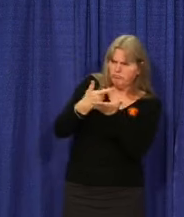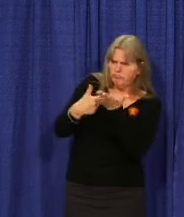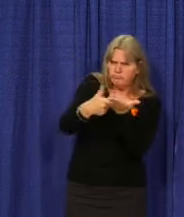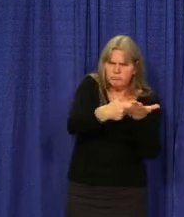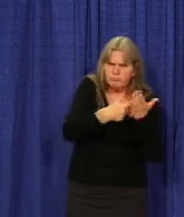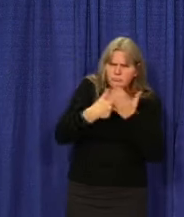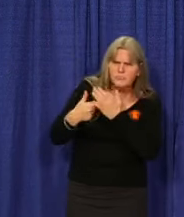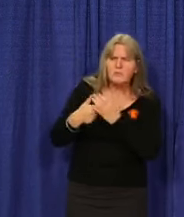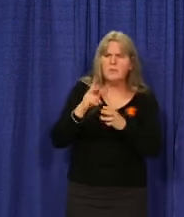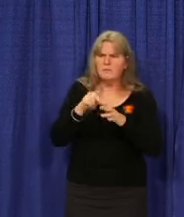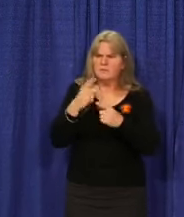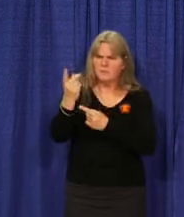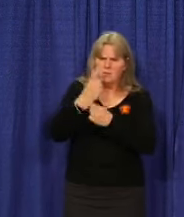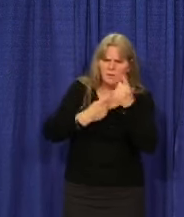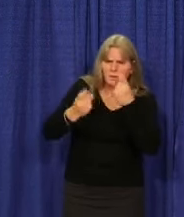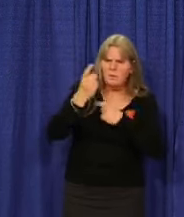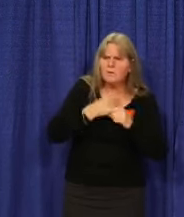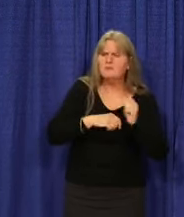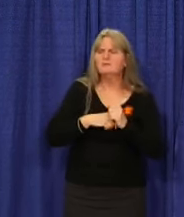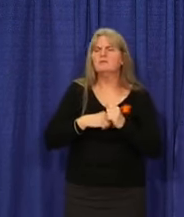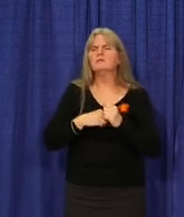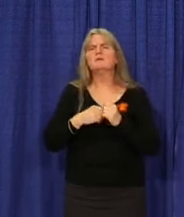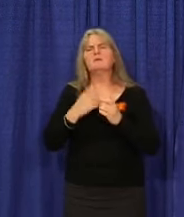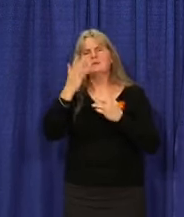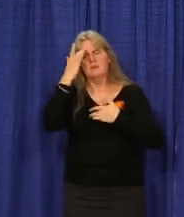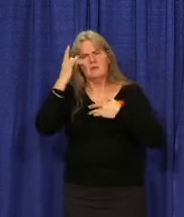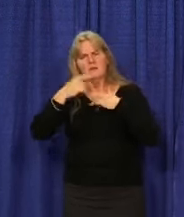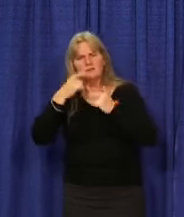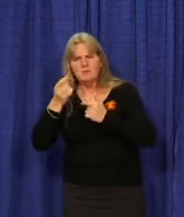lot of the questions, whether they were questions about